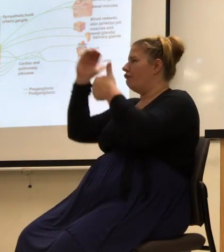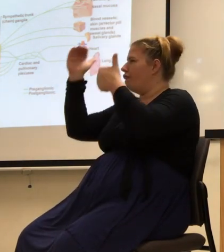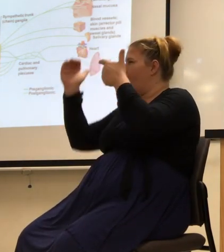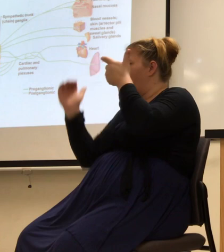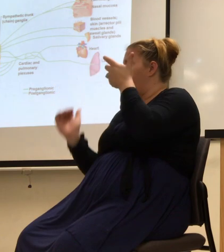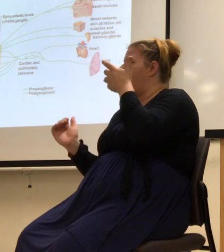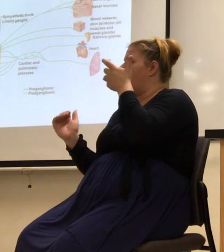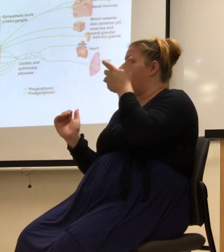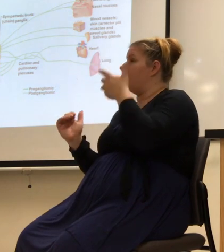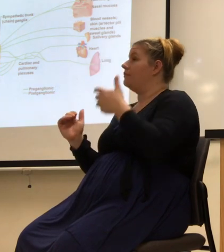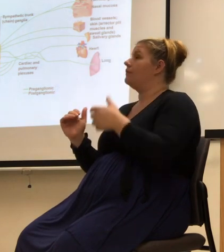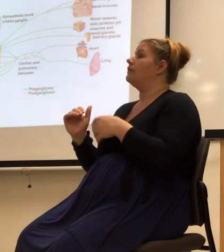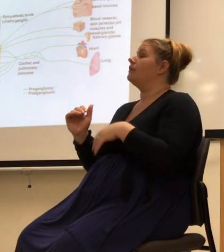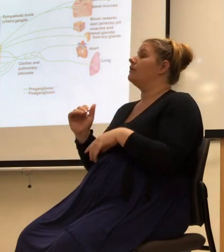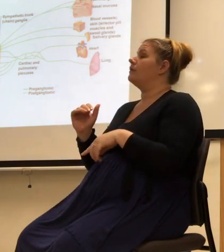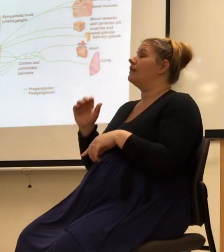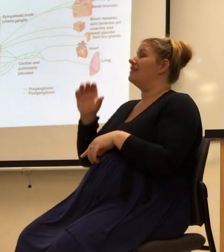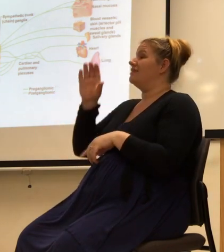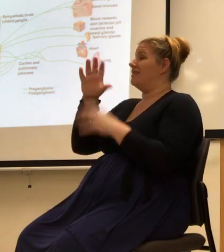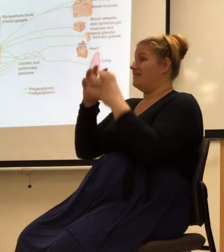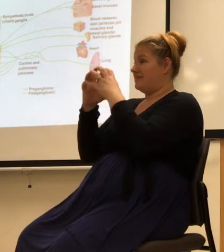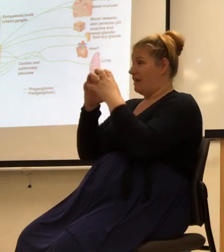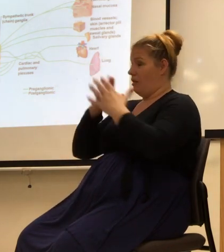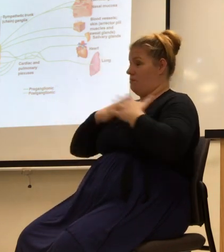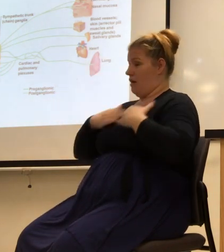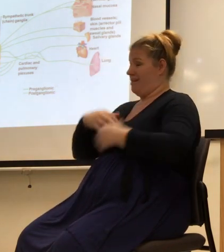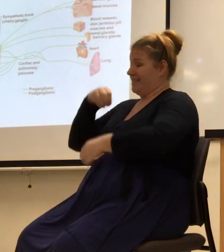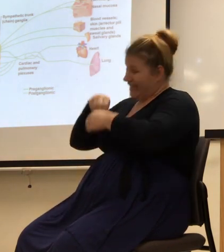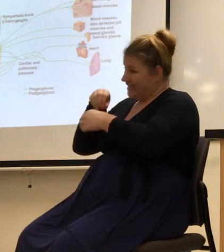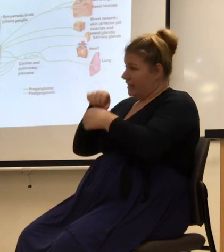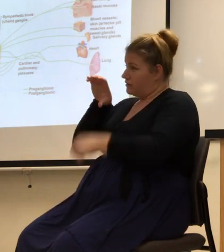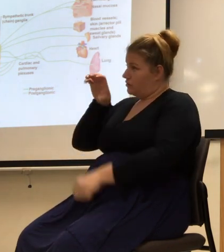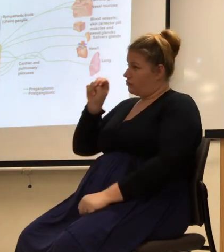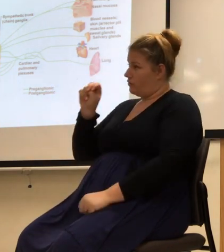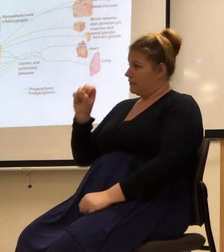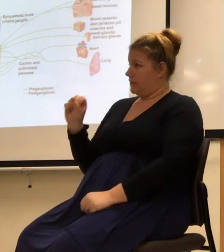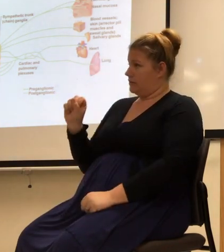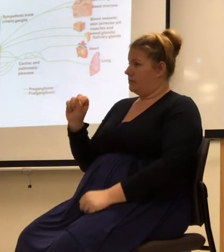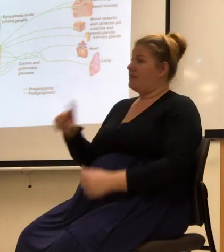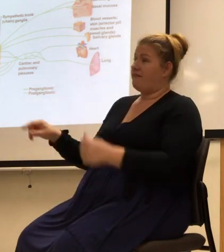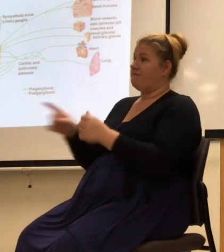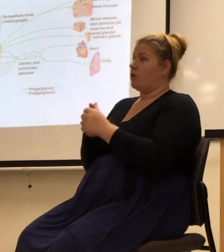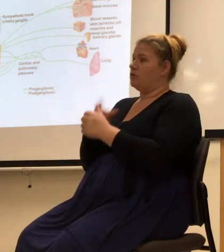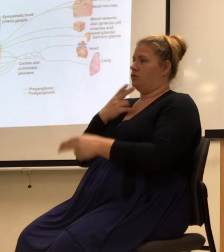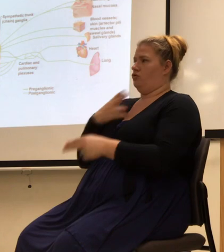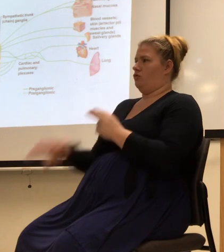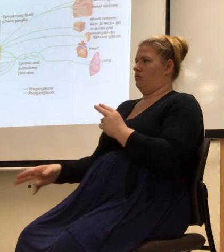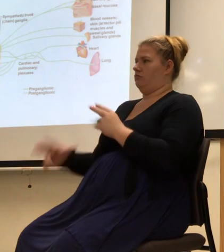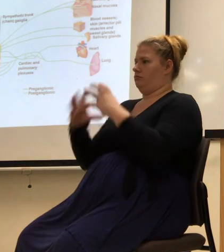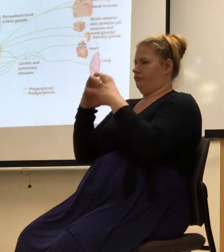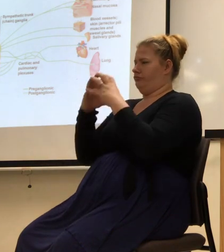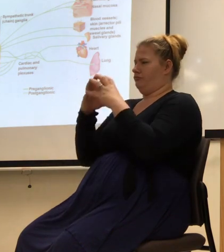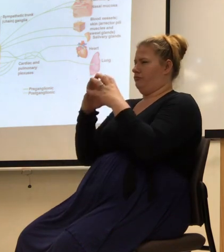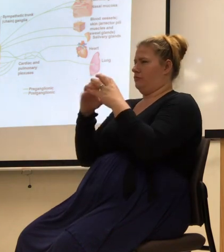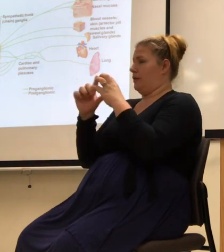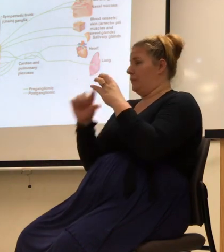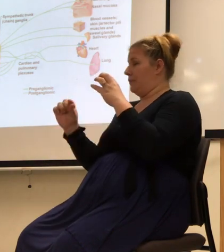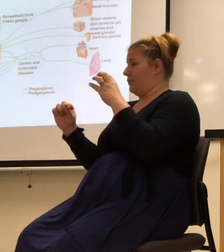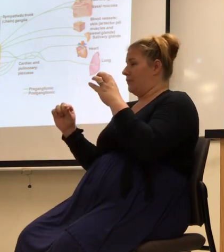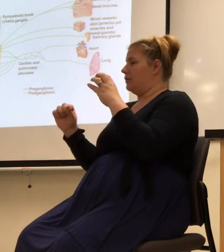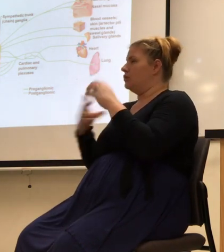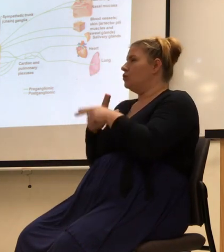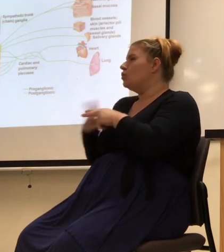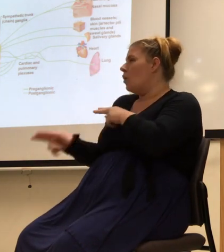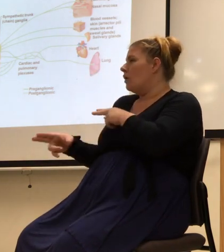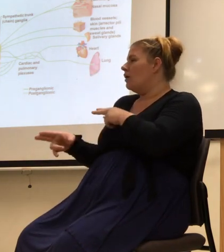in the central nervous system, and the first one is short. So I'll draw T1 going out a short distance here.